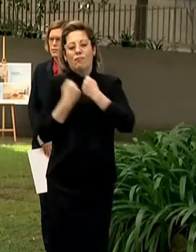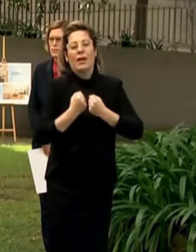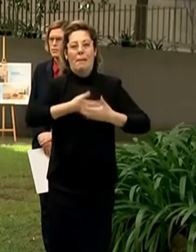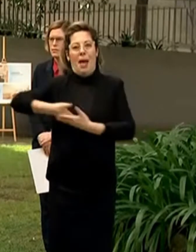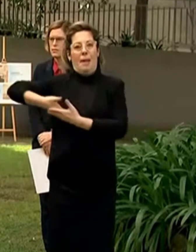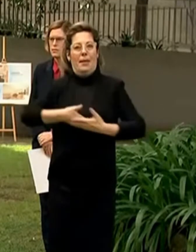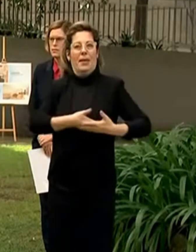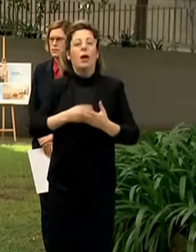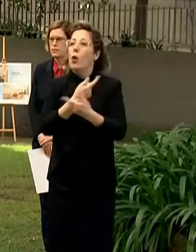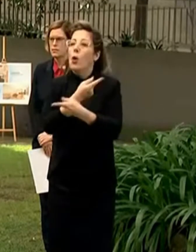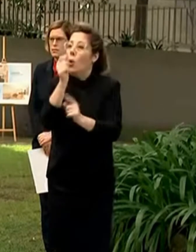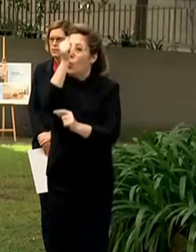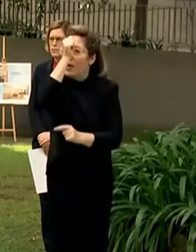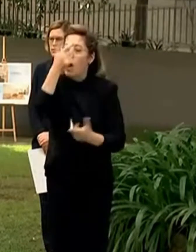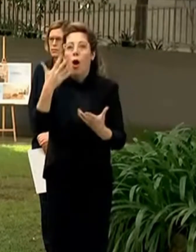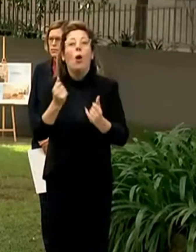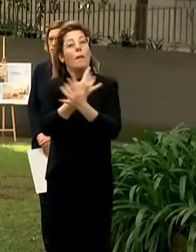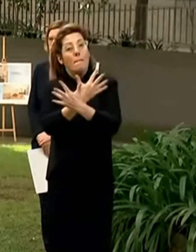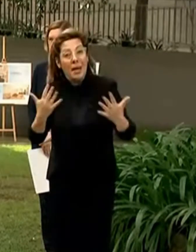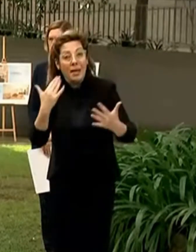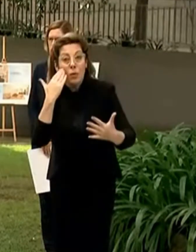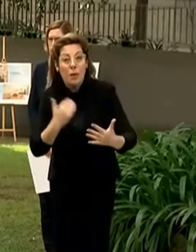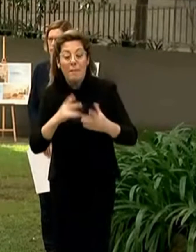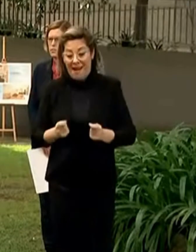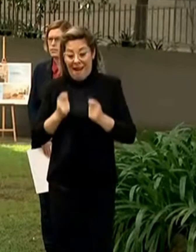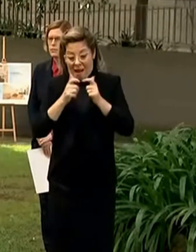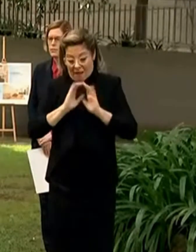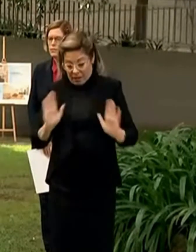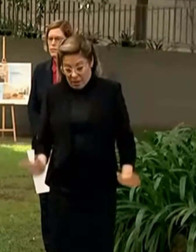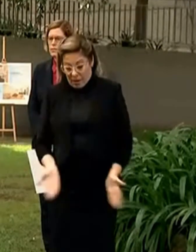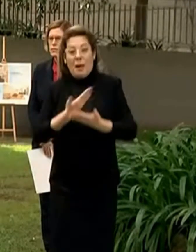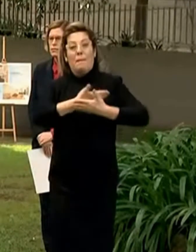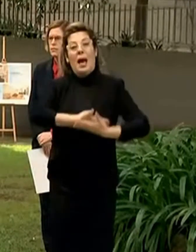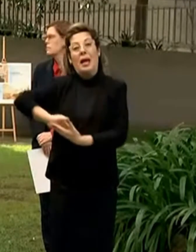that year after they've had their baby, that they are more likely to experience a